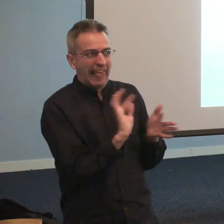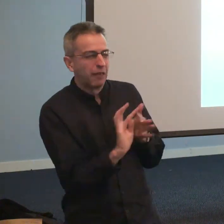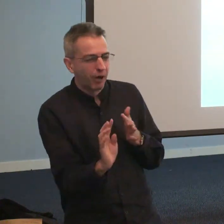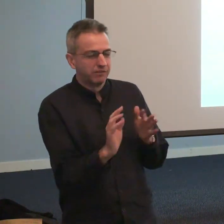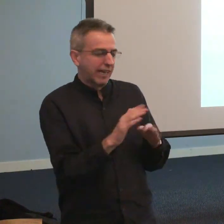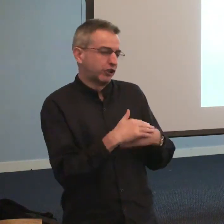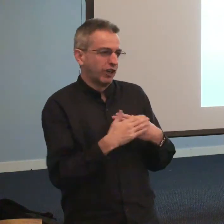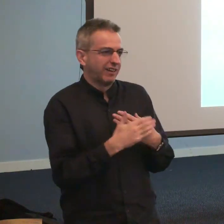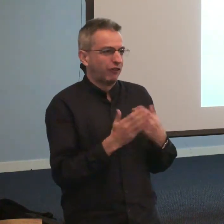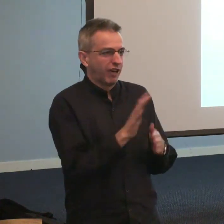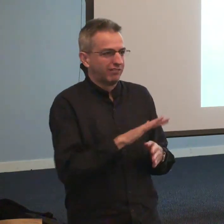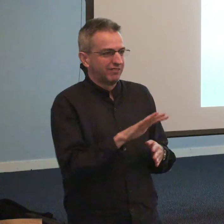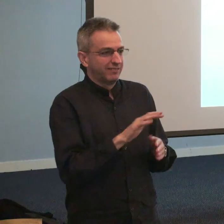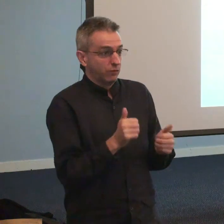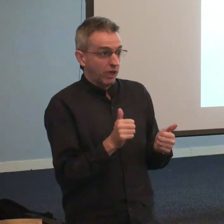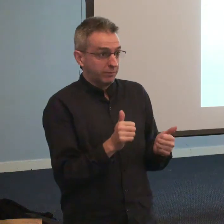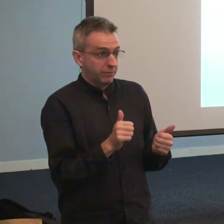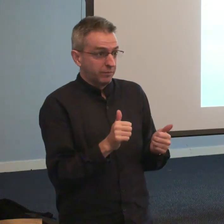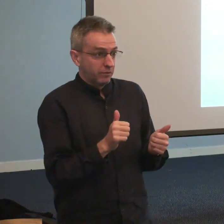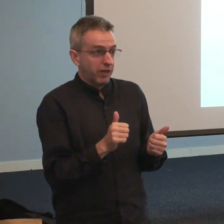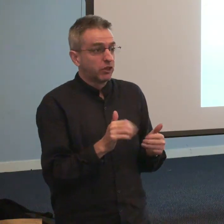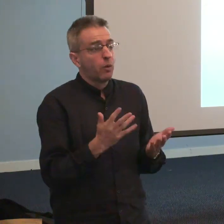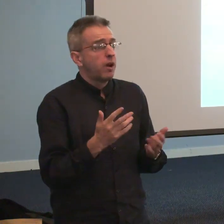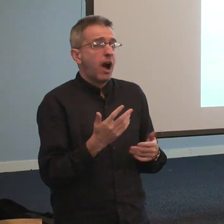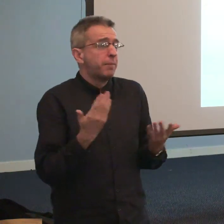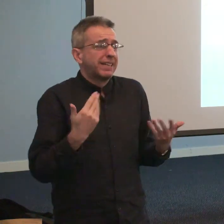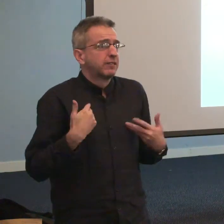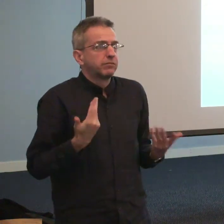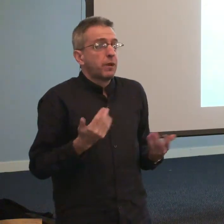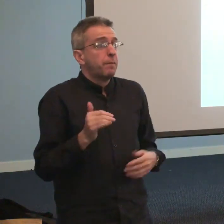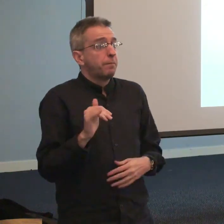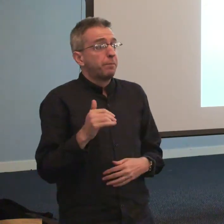I can't say exactly where in Asia, but the general area.